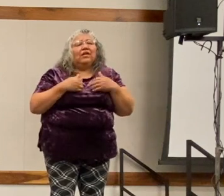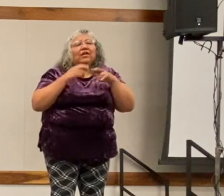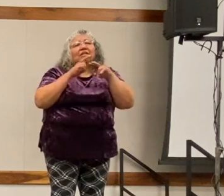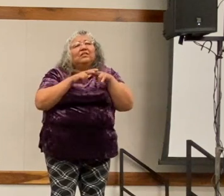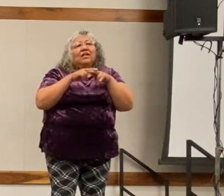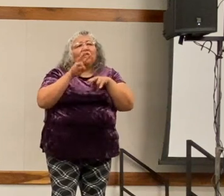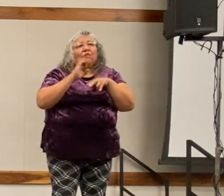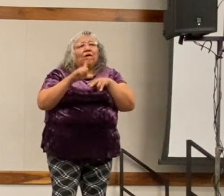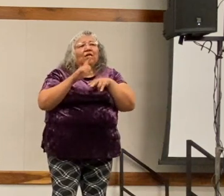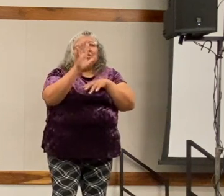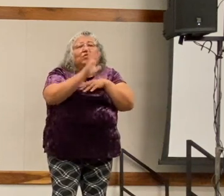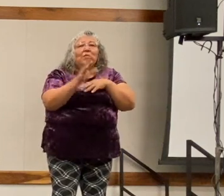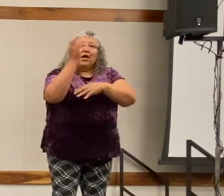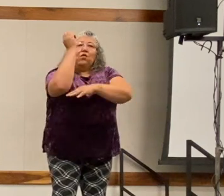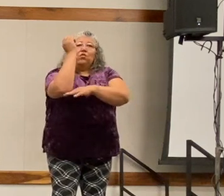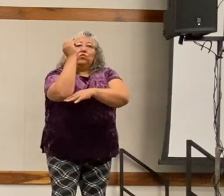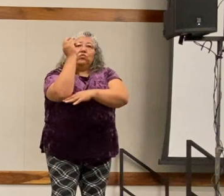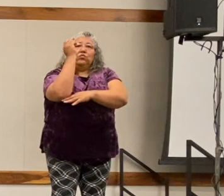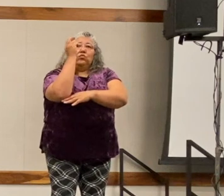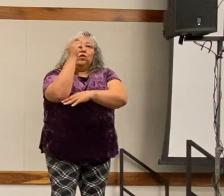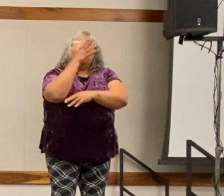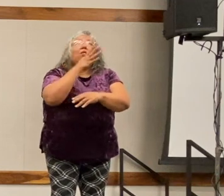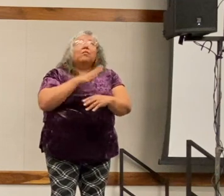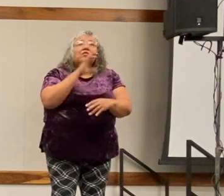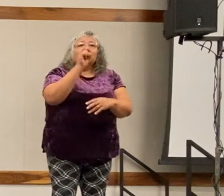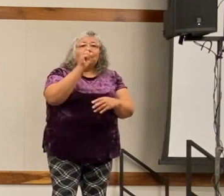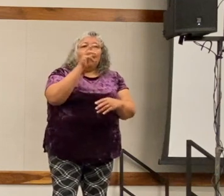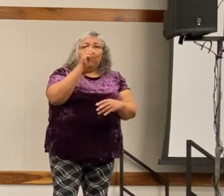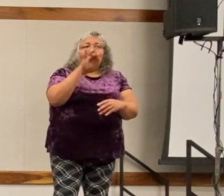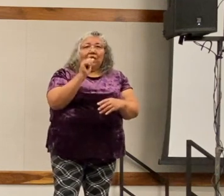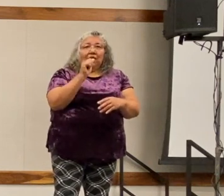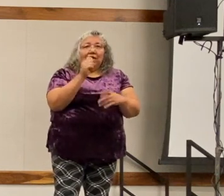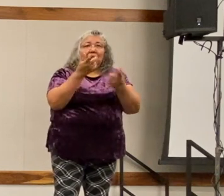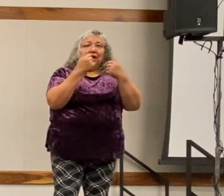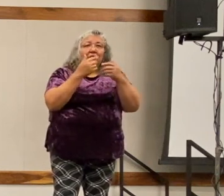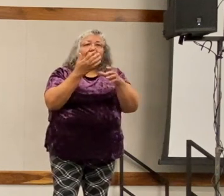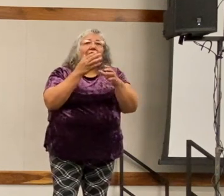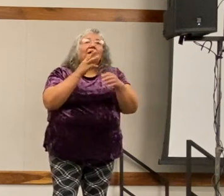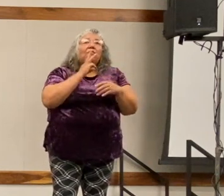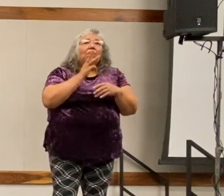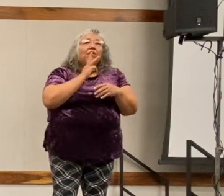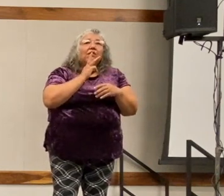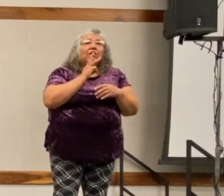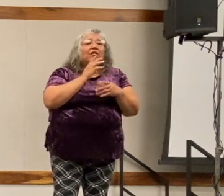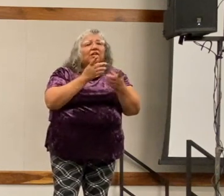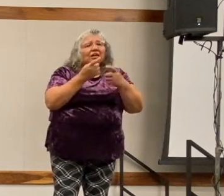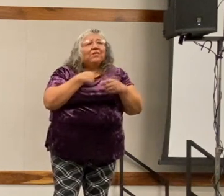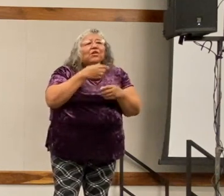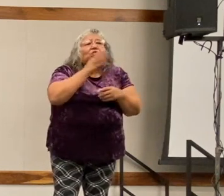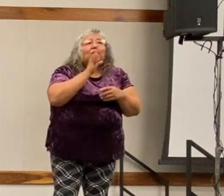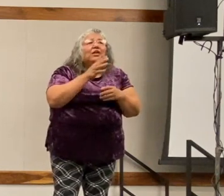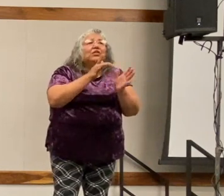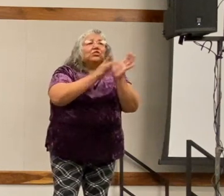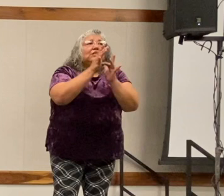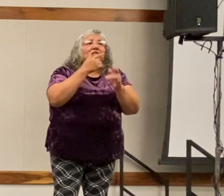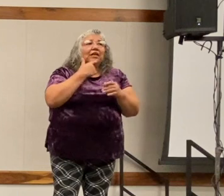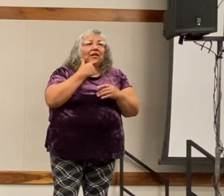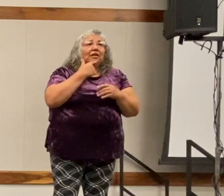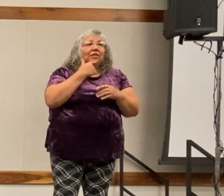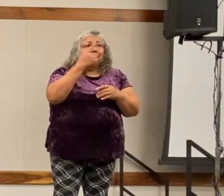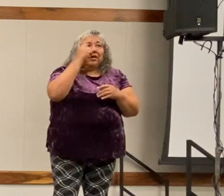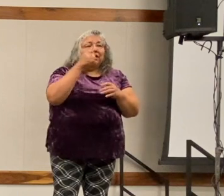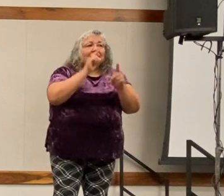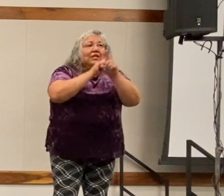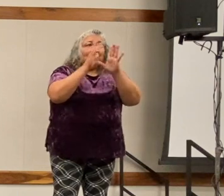was about noon. A woman of Samaria came to draw water. Give me a drink, Jesus said to her, because